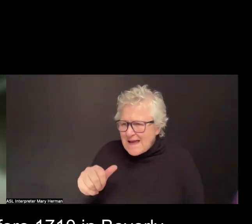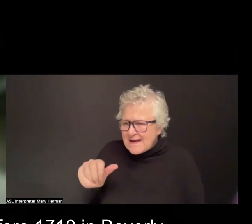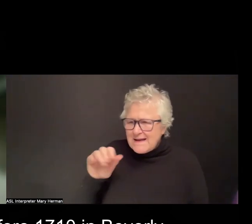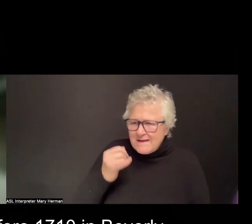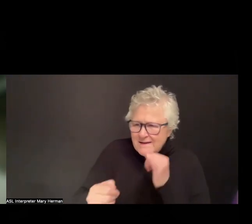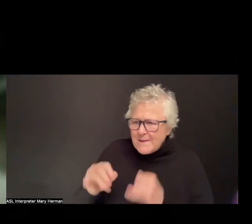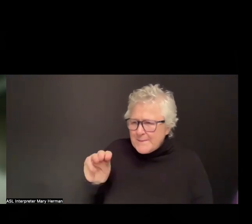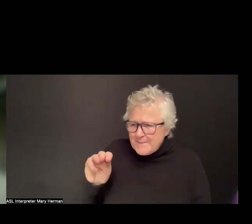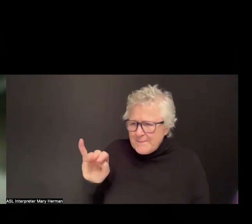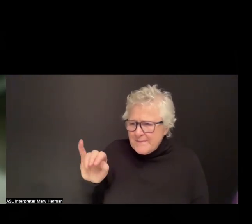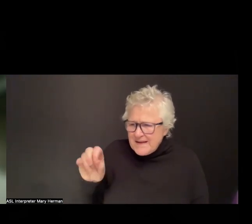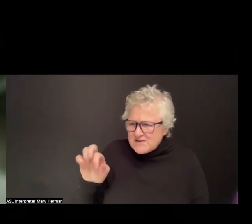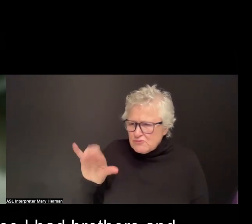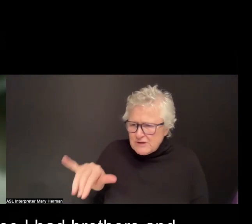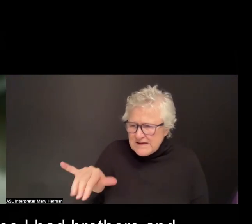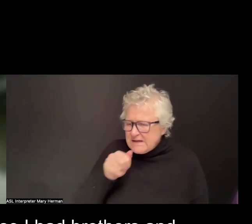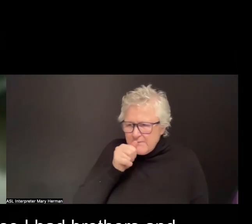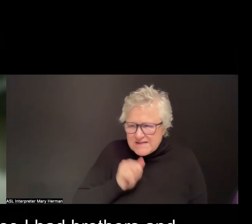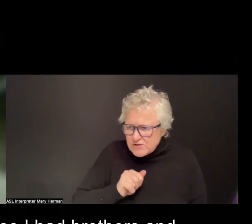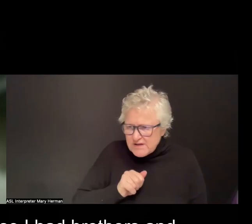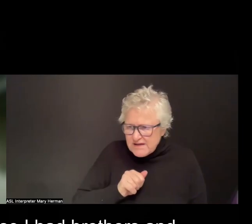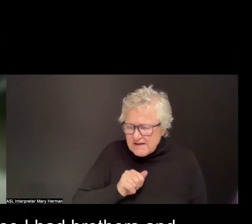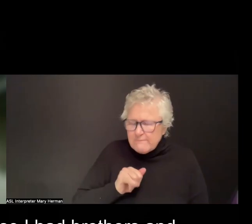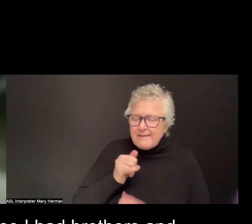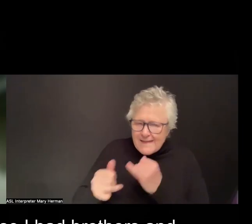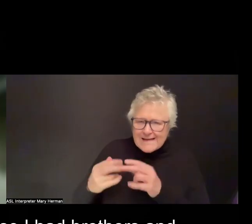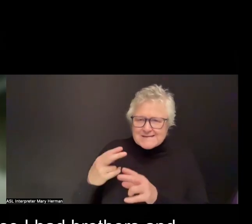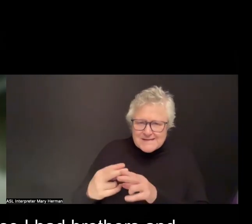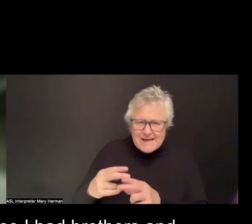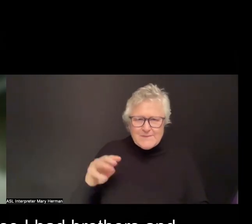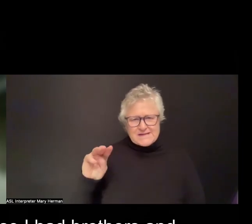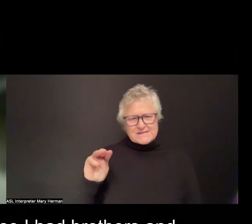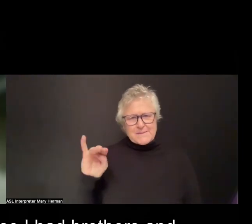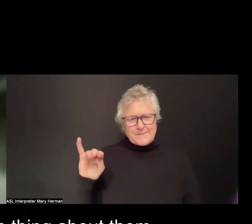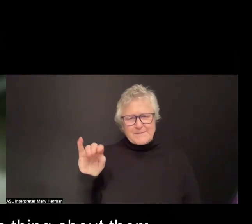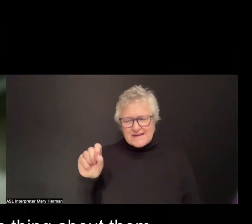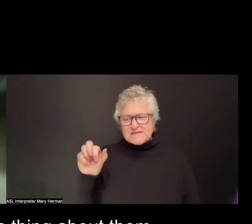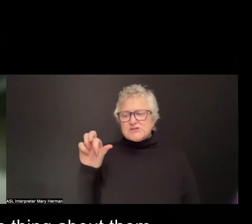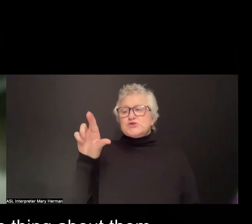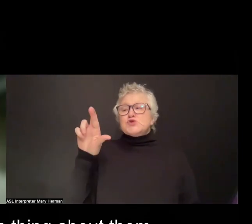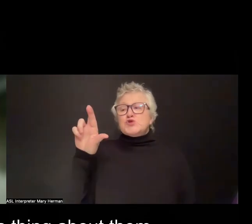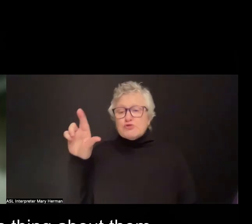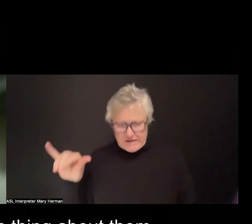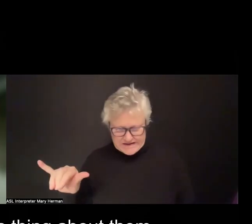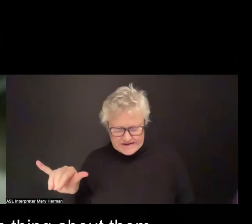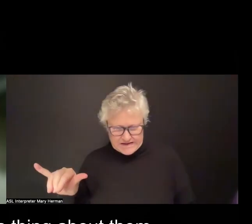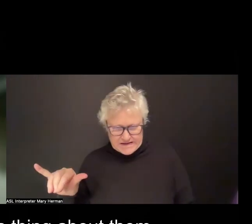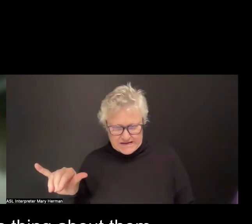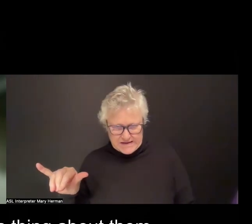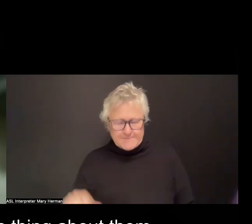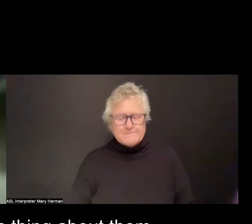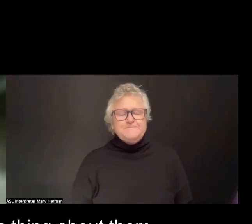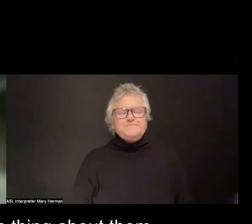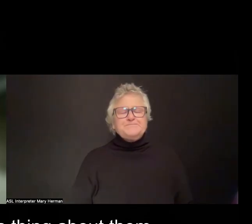easy day's sail or so from Boston, and though I suppose I had brothers and sisters and a mother and father, I couldn't tell you a thing about them because I was